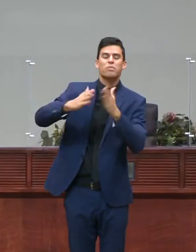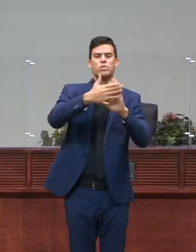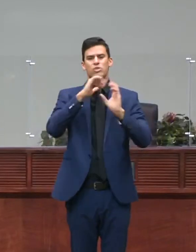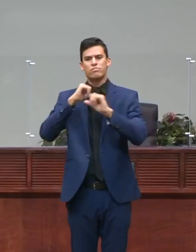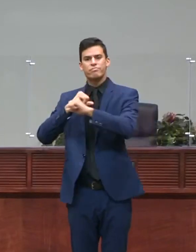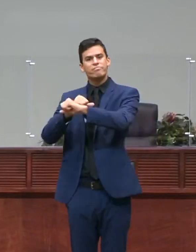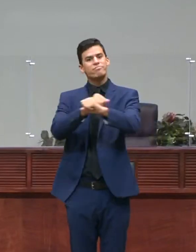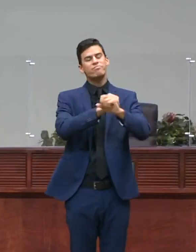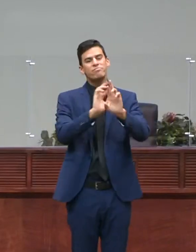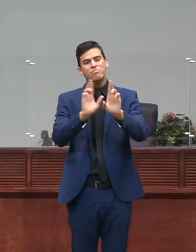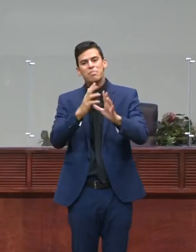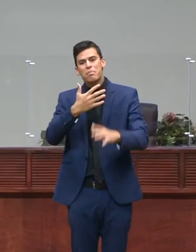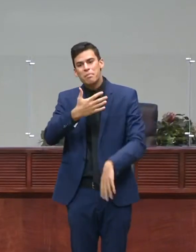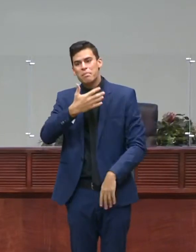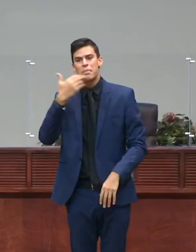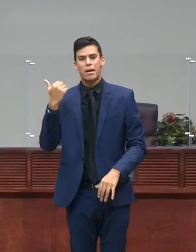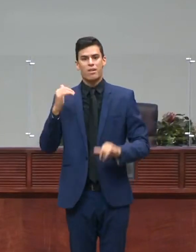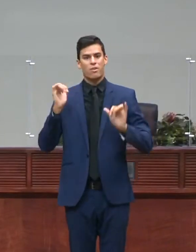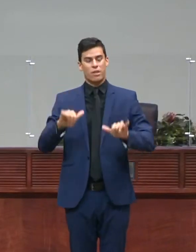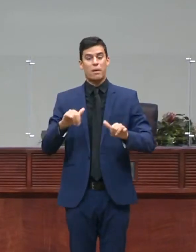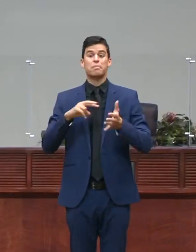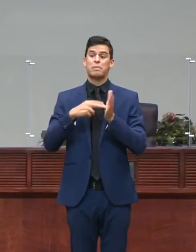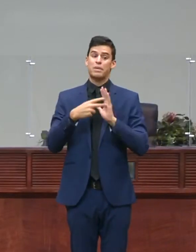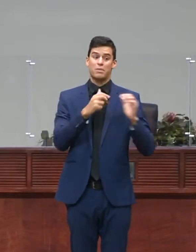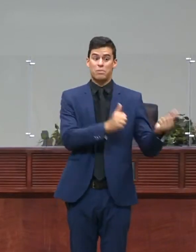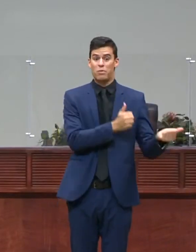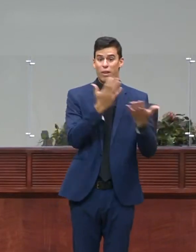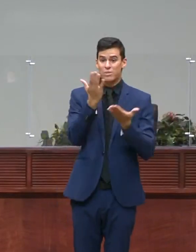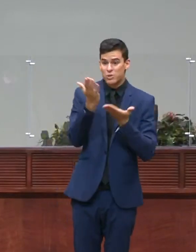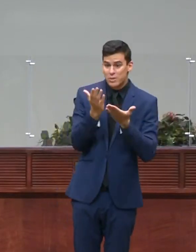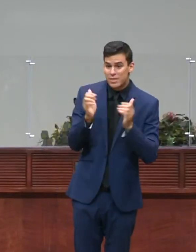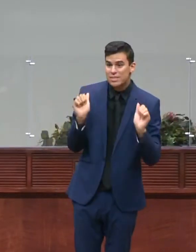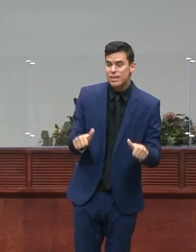better we are being able to provide the services that we need.